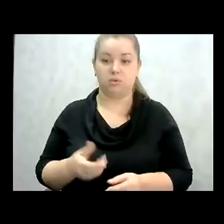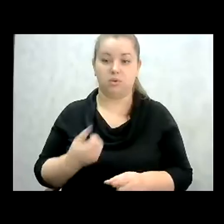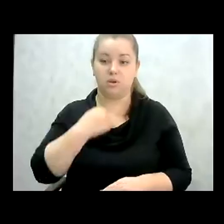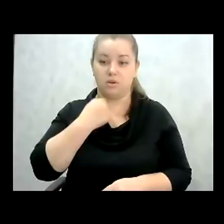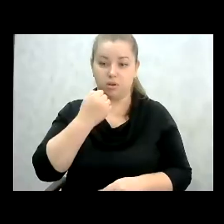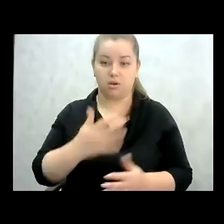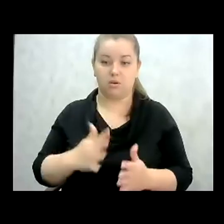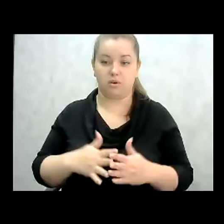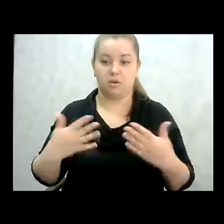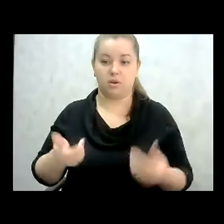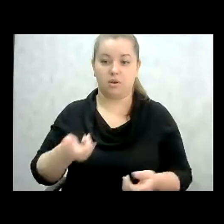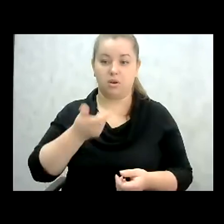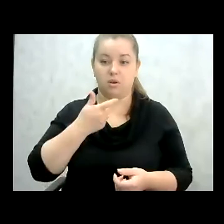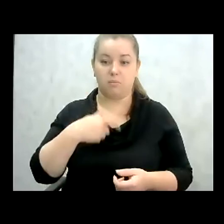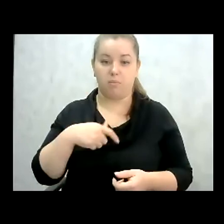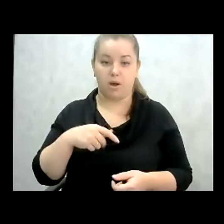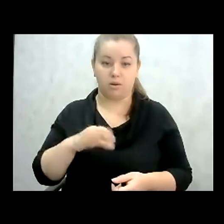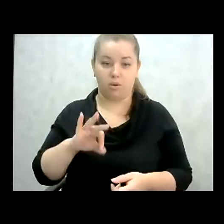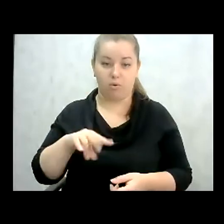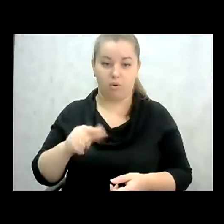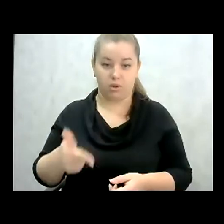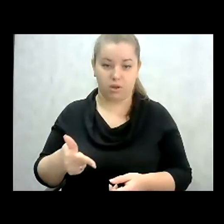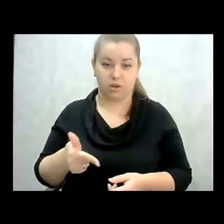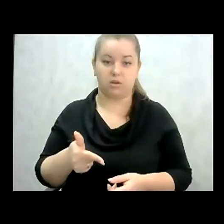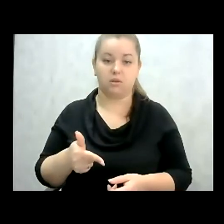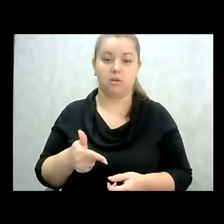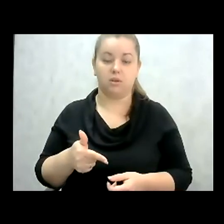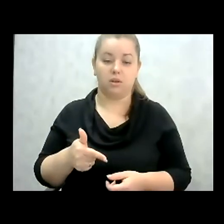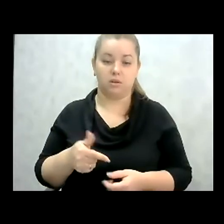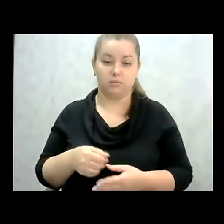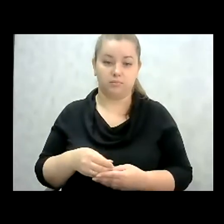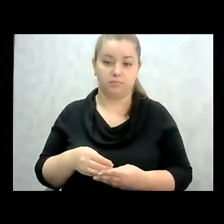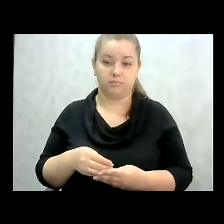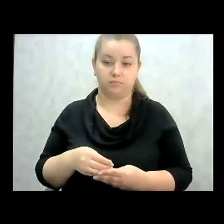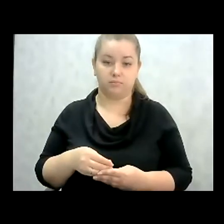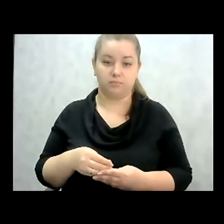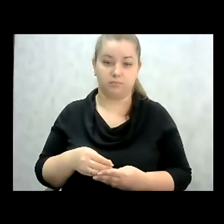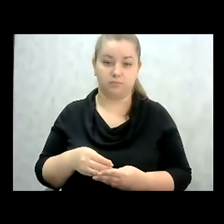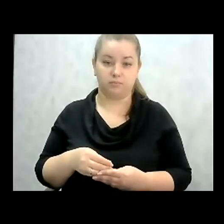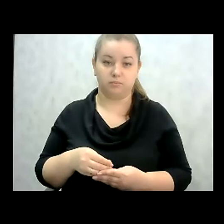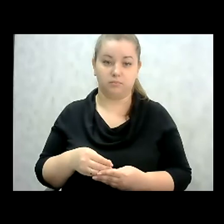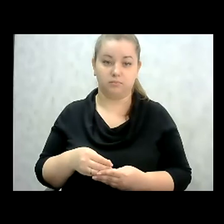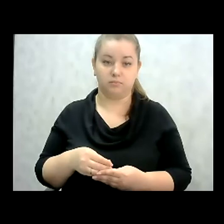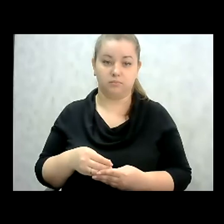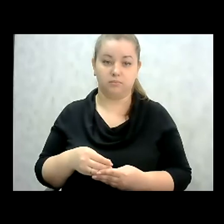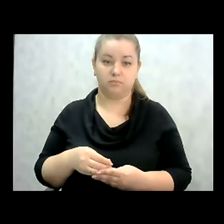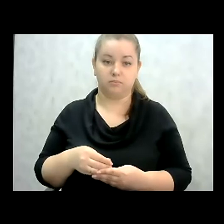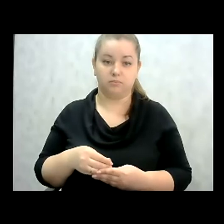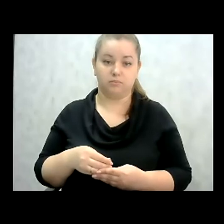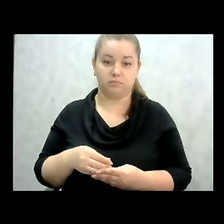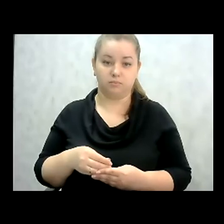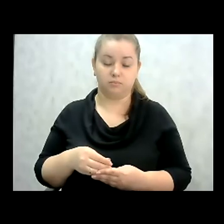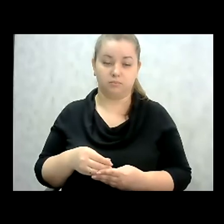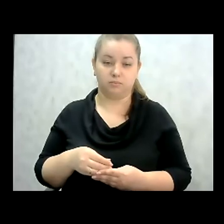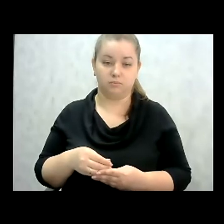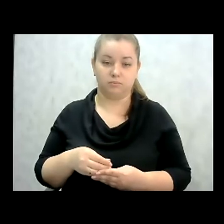Like I would say the main takeout from you is that you will